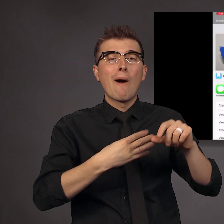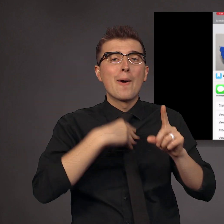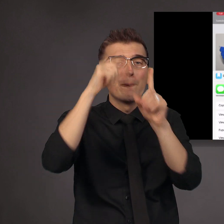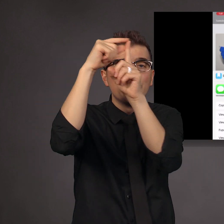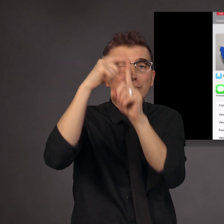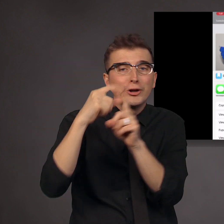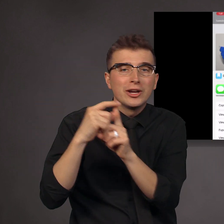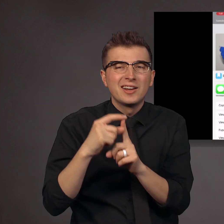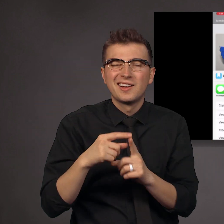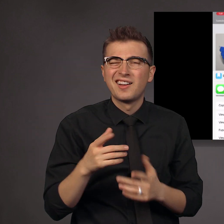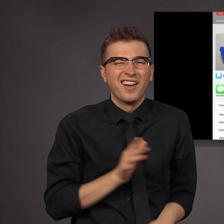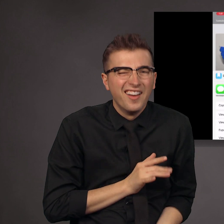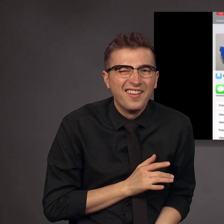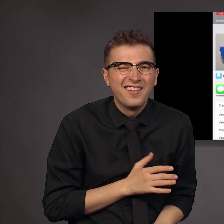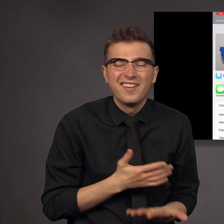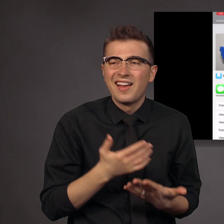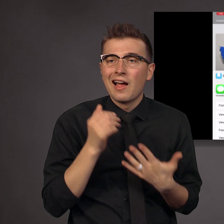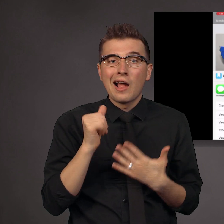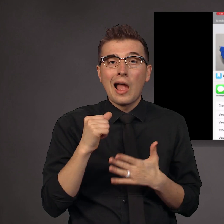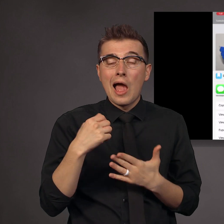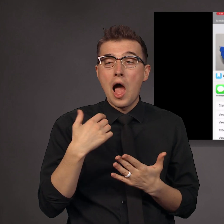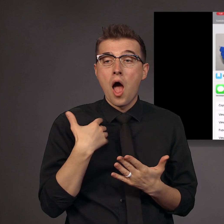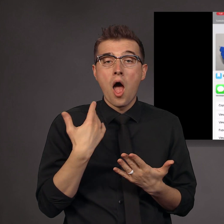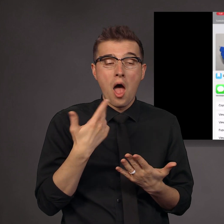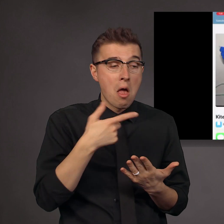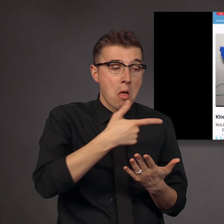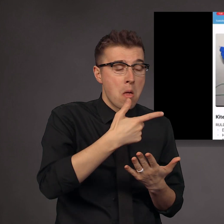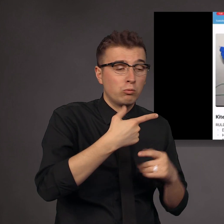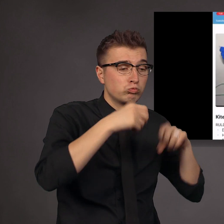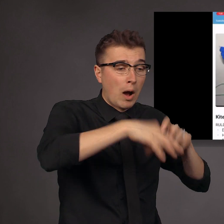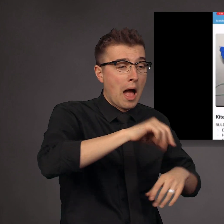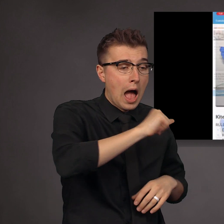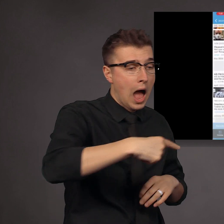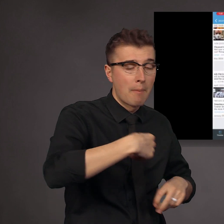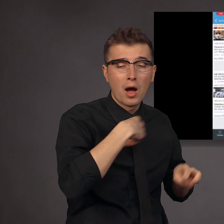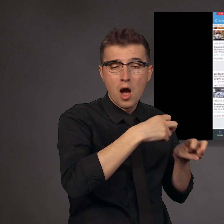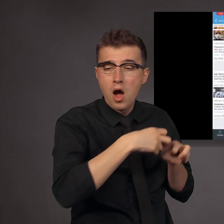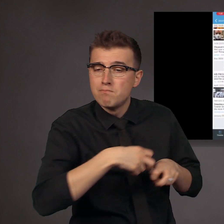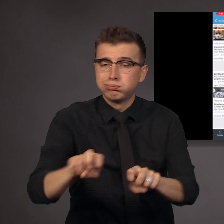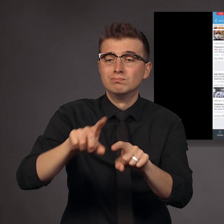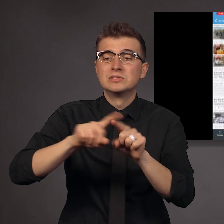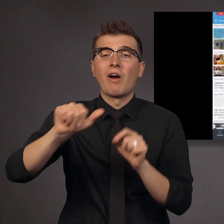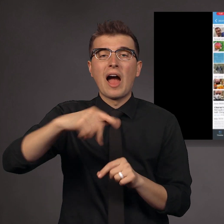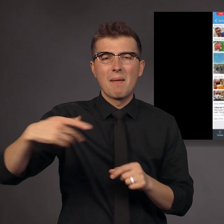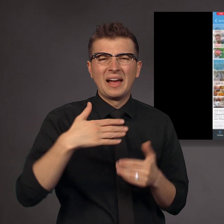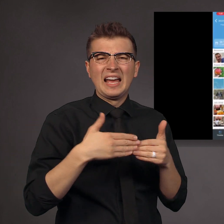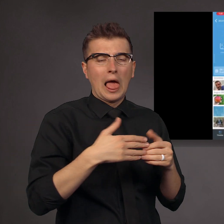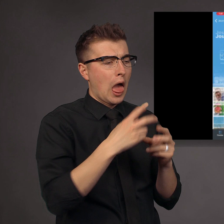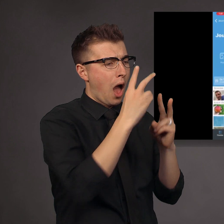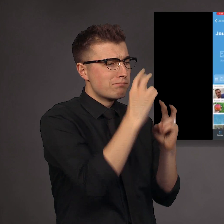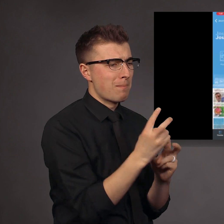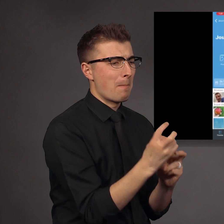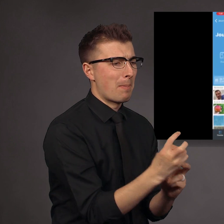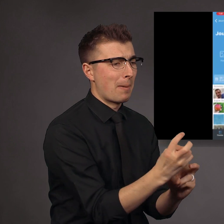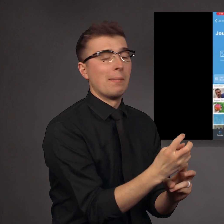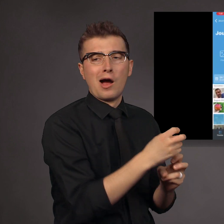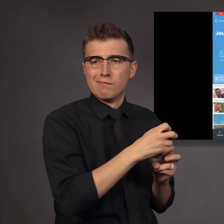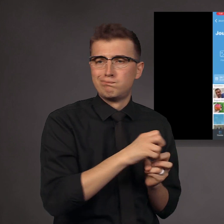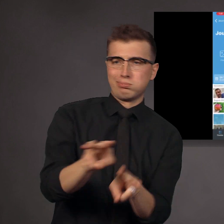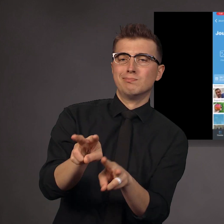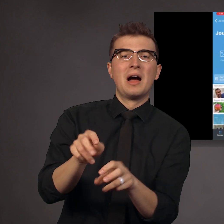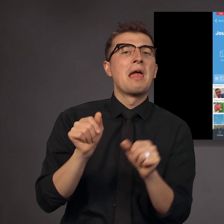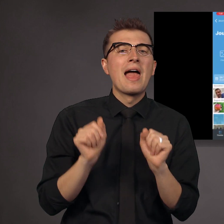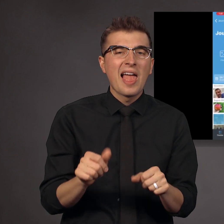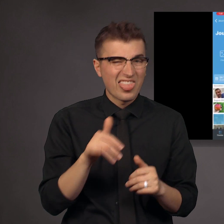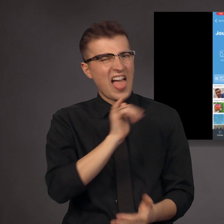awesome, super transferable if I wanted to move to another journal app. So this is what I do, and that's how